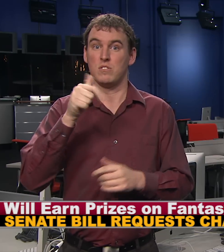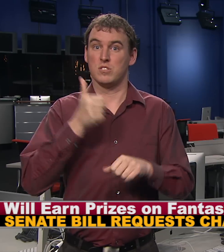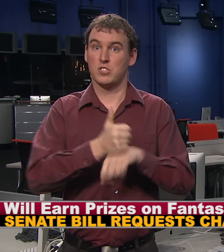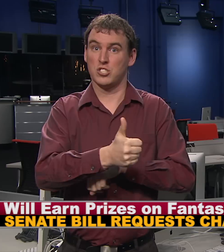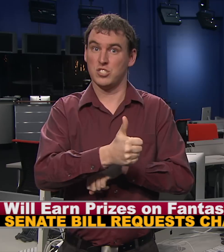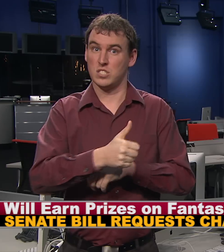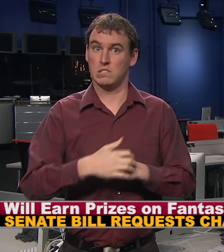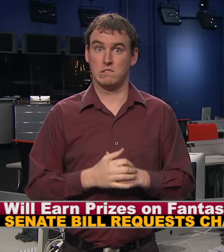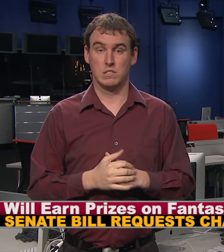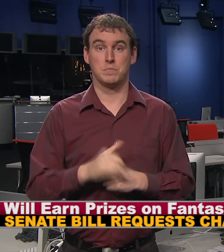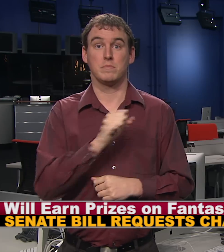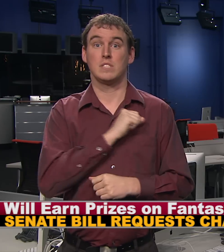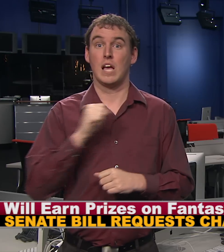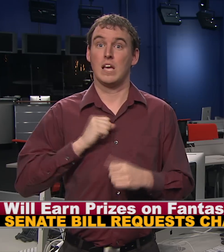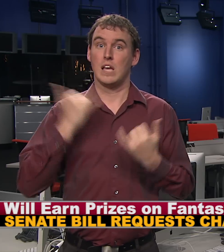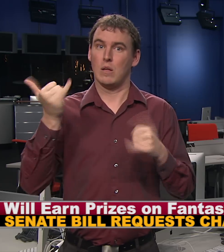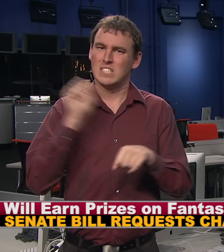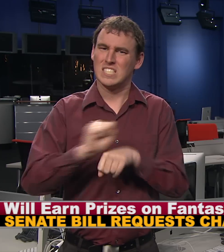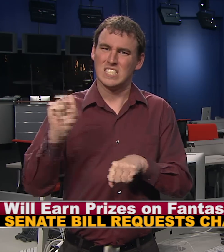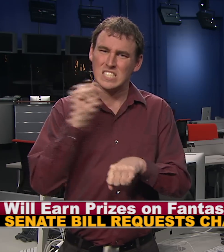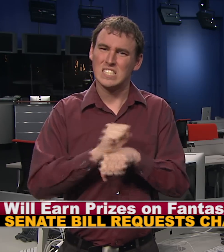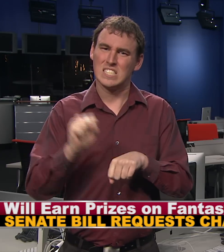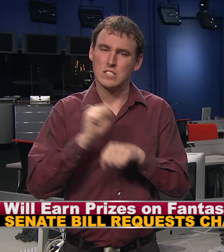The Senate is working hard to change that.